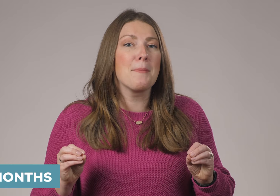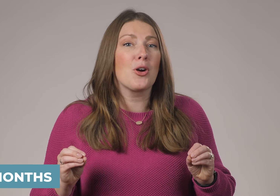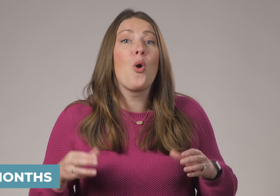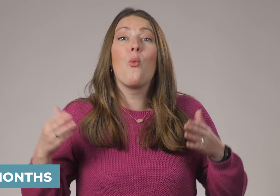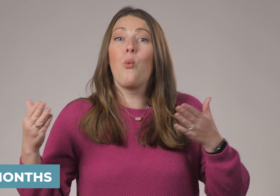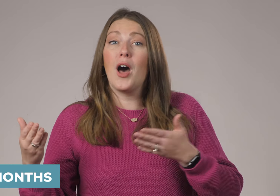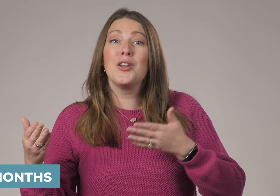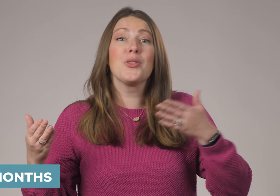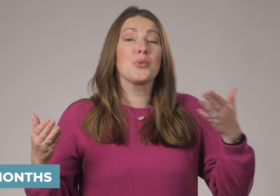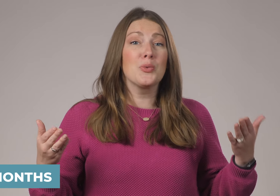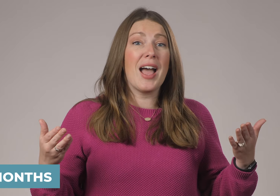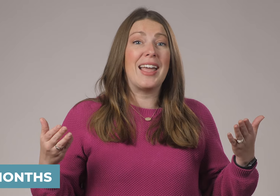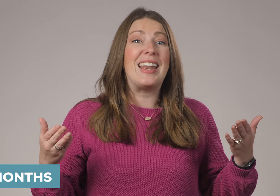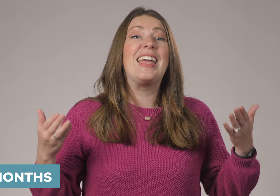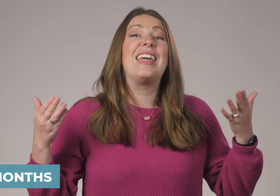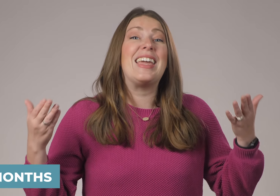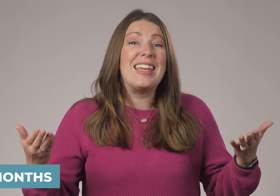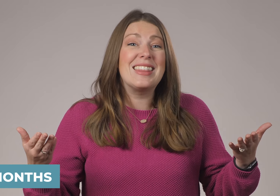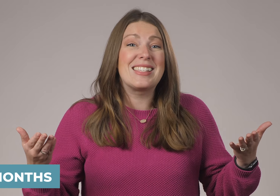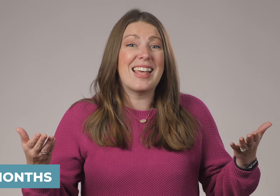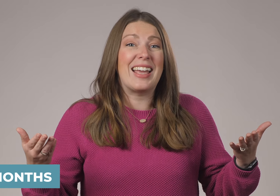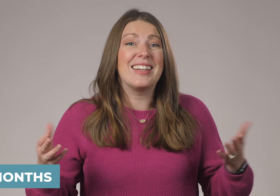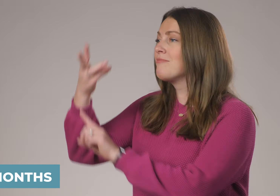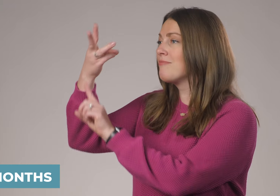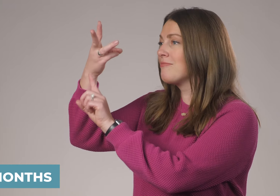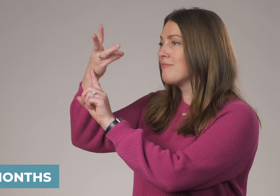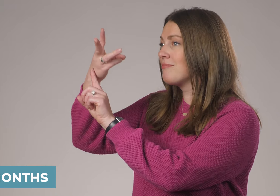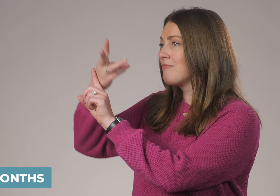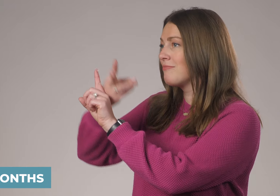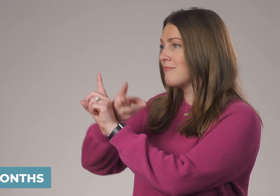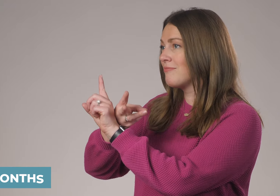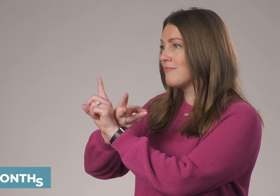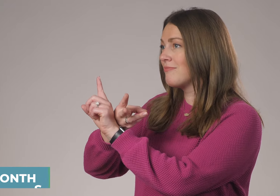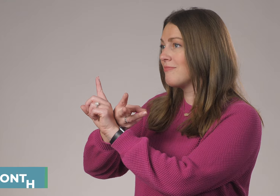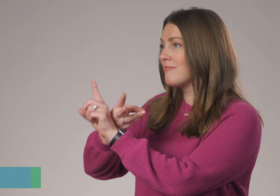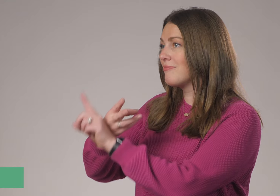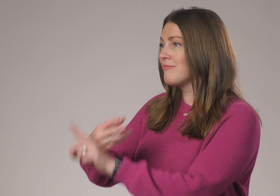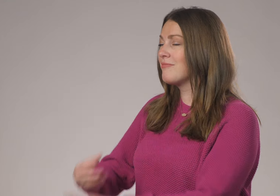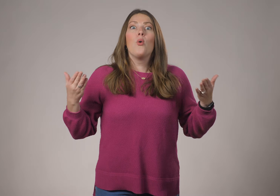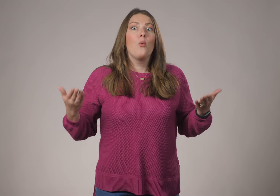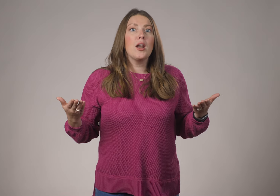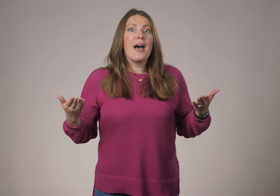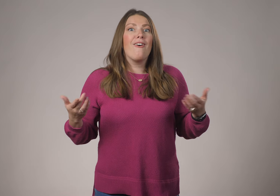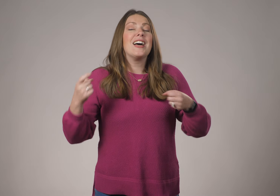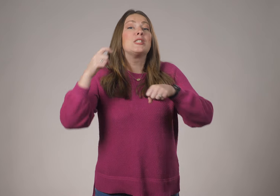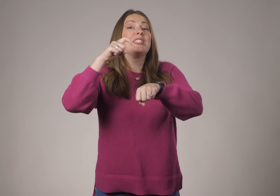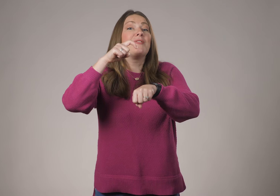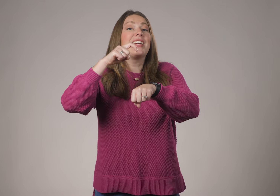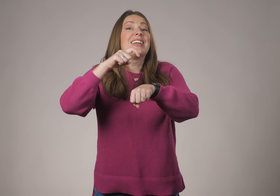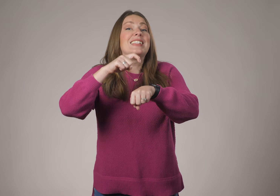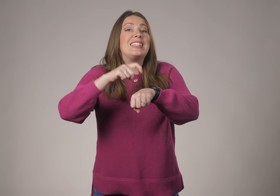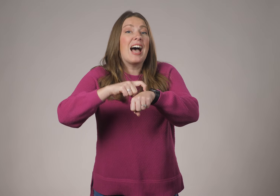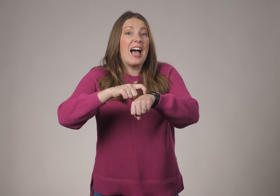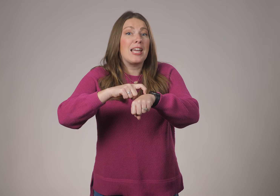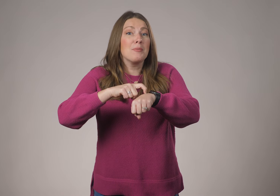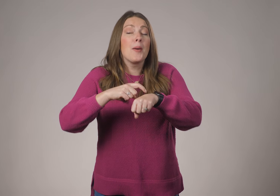number 1 through 9 in the sign. 6 months. What about a specific time?